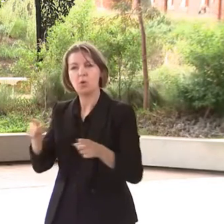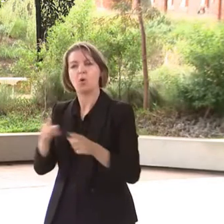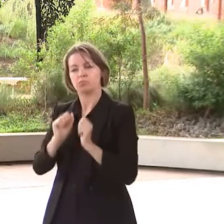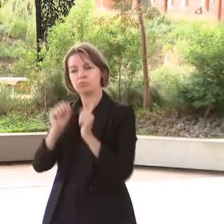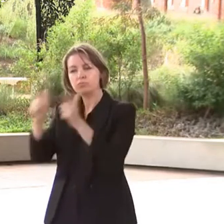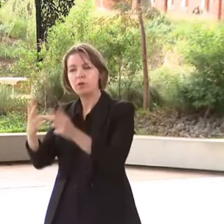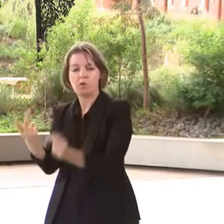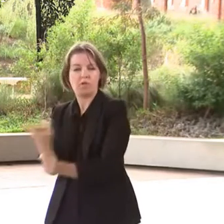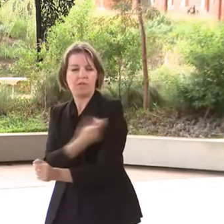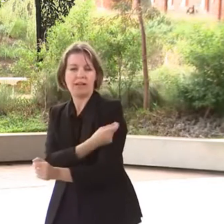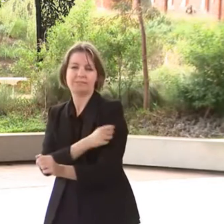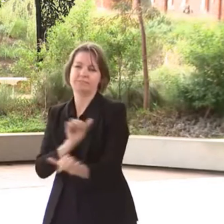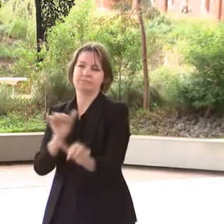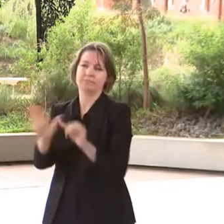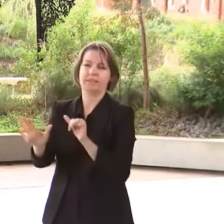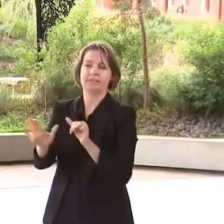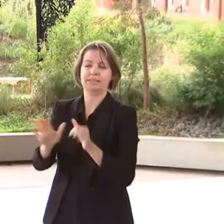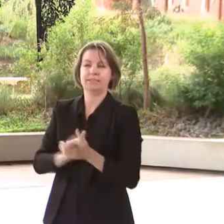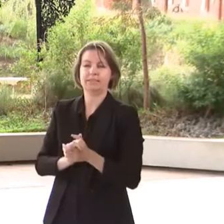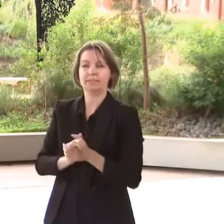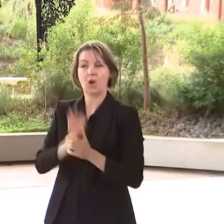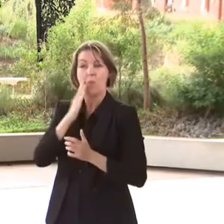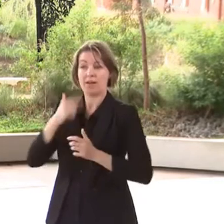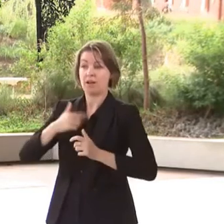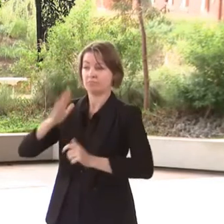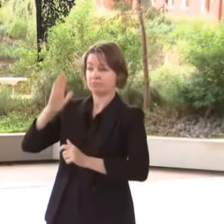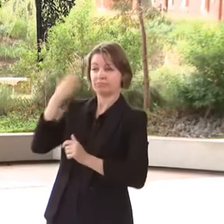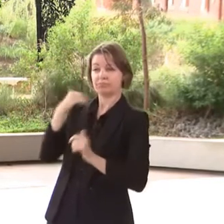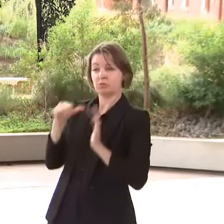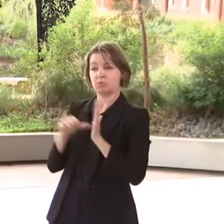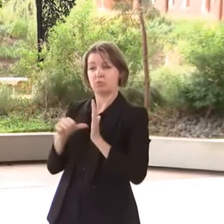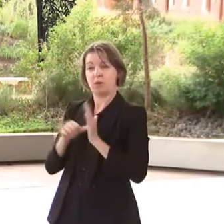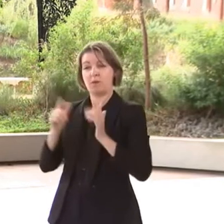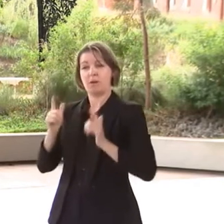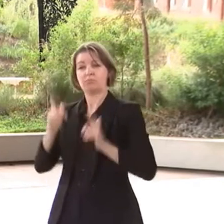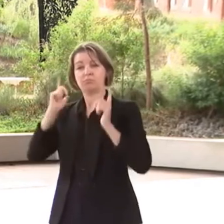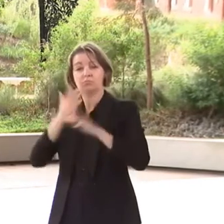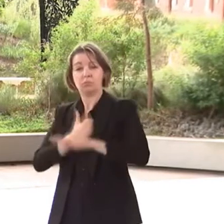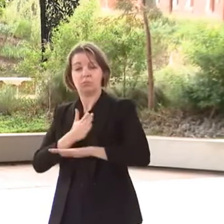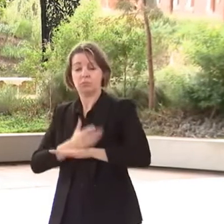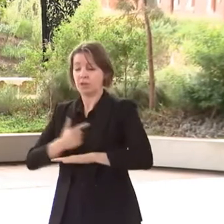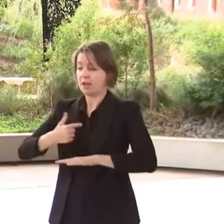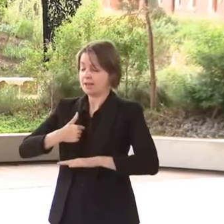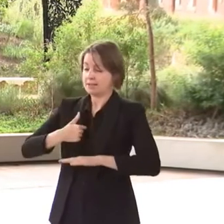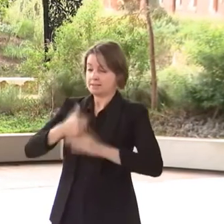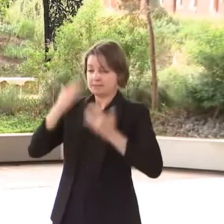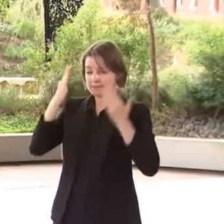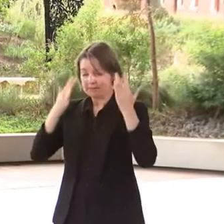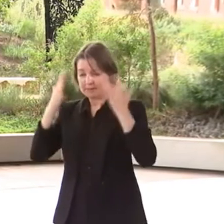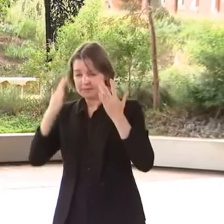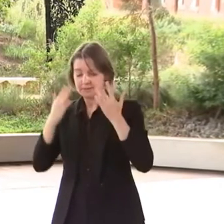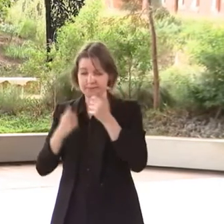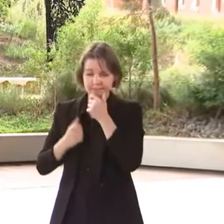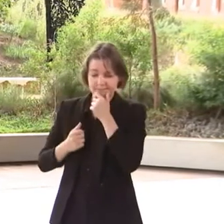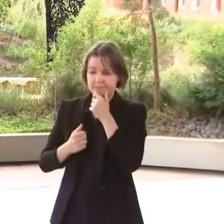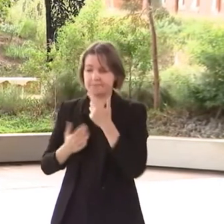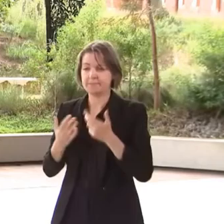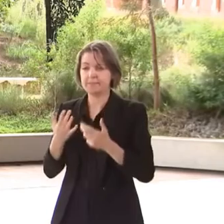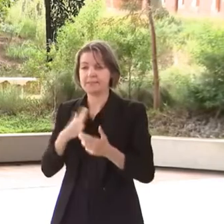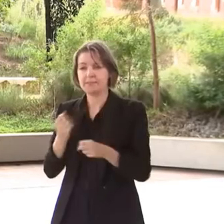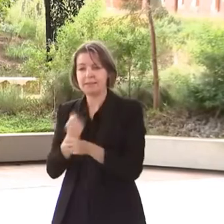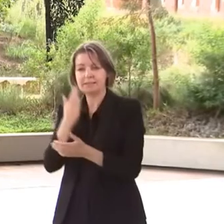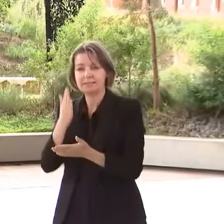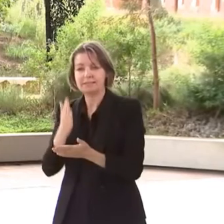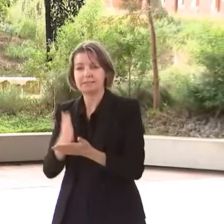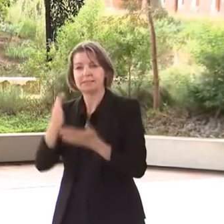Treasurer, because I knew that every decision would have an impact. When you're making decisions, when you make decisions to